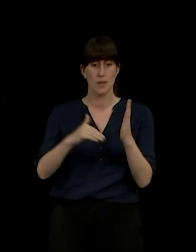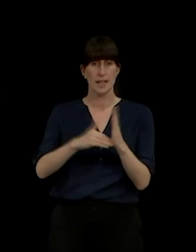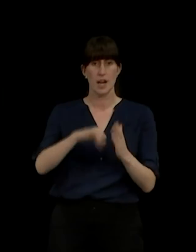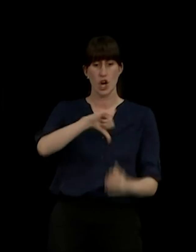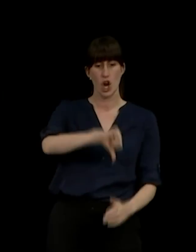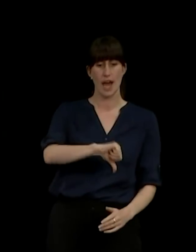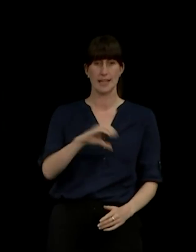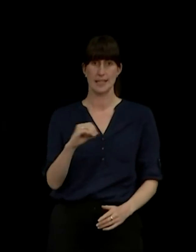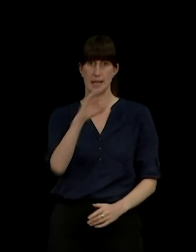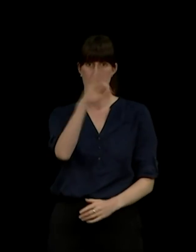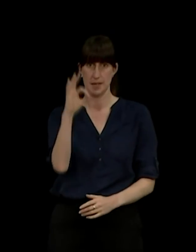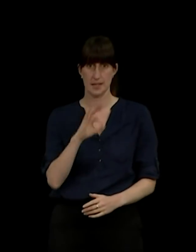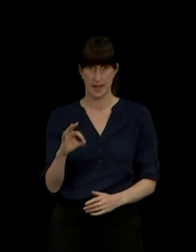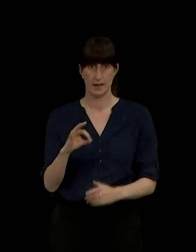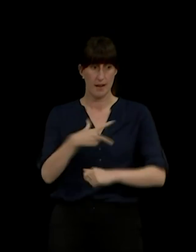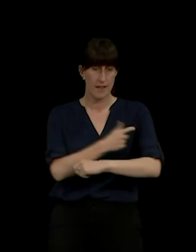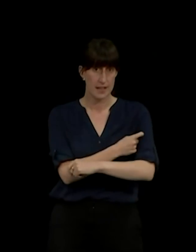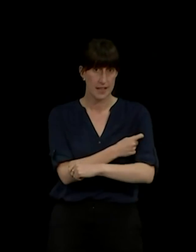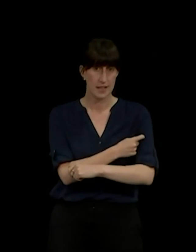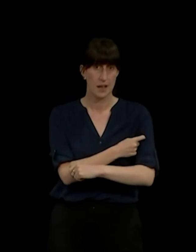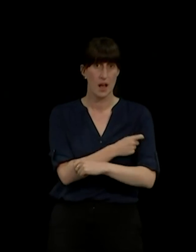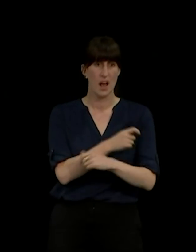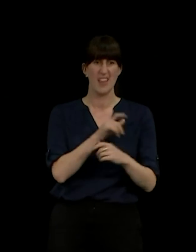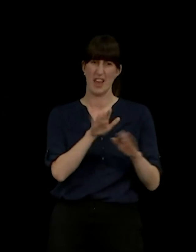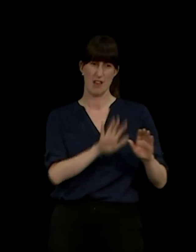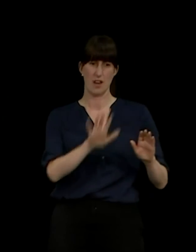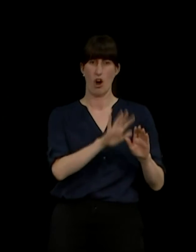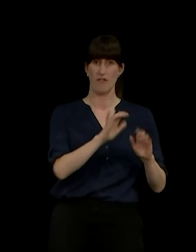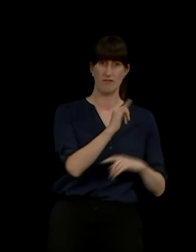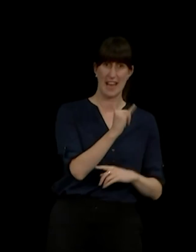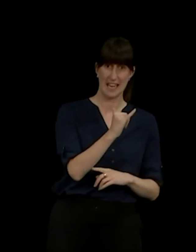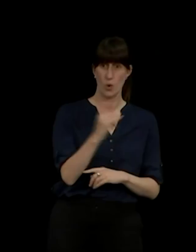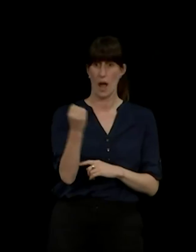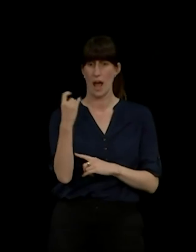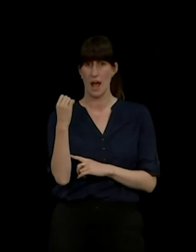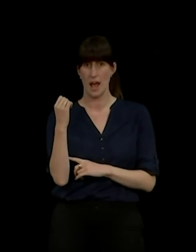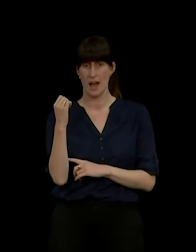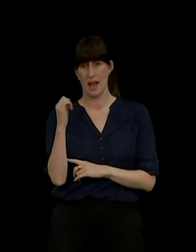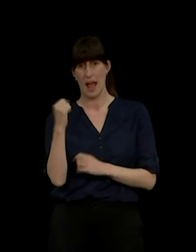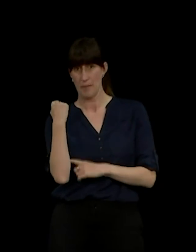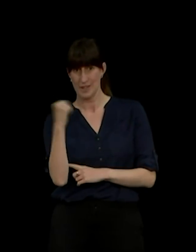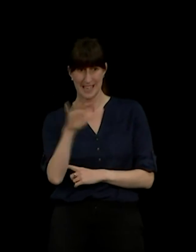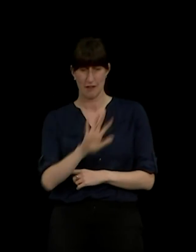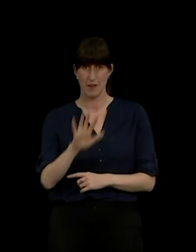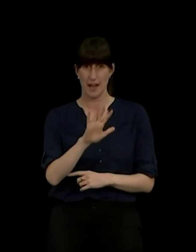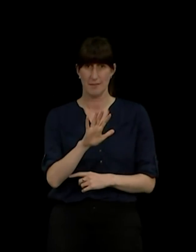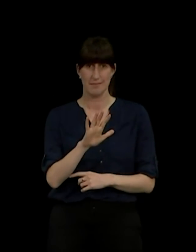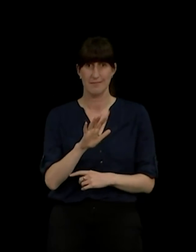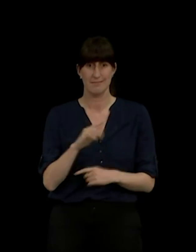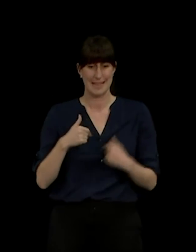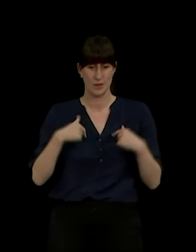either Hamilton or Raglan, it is highly unlikely that we would be here today announcing level